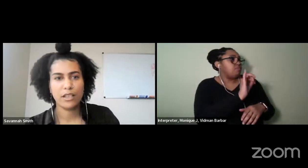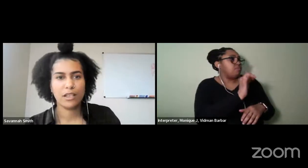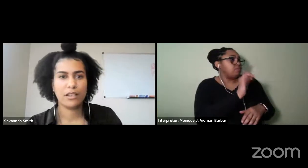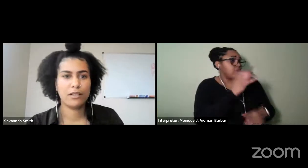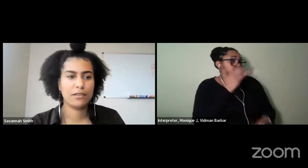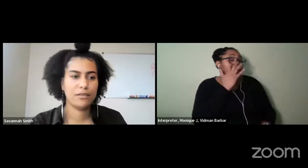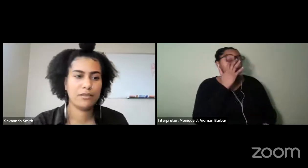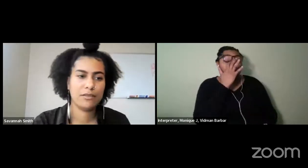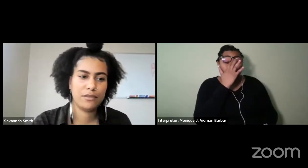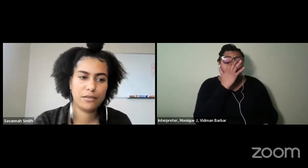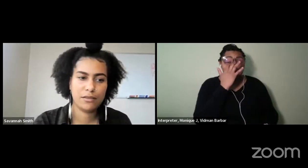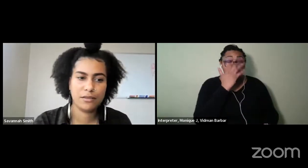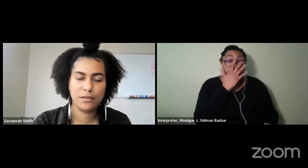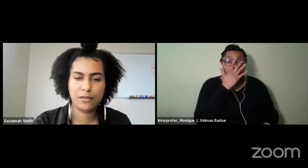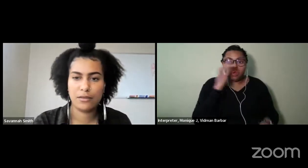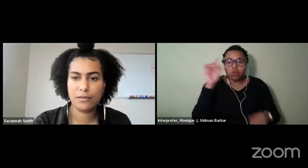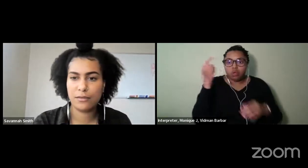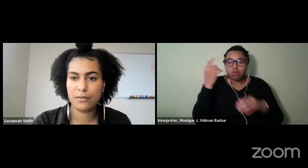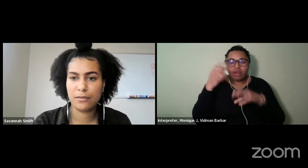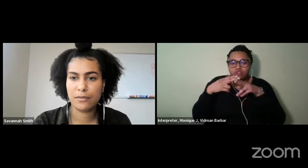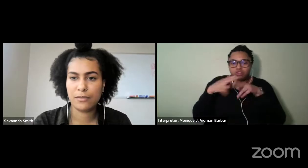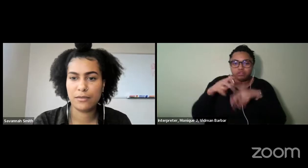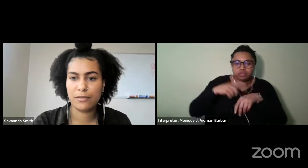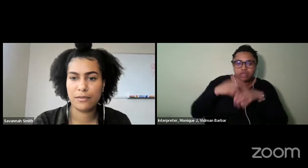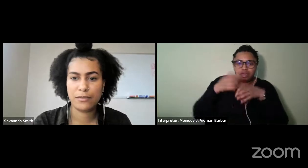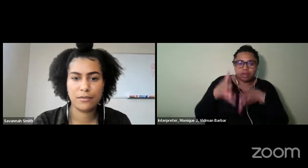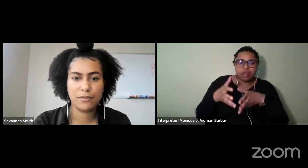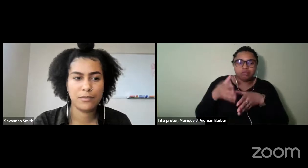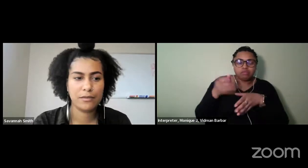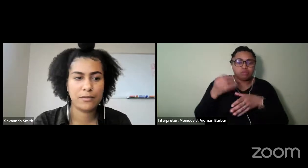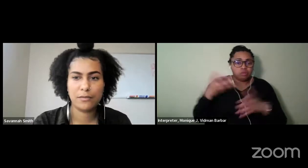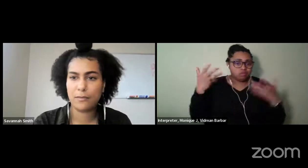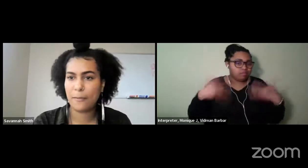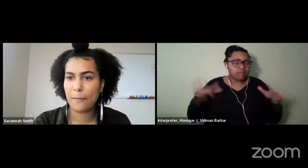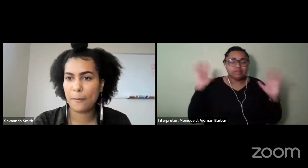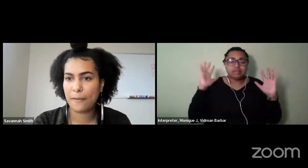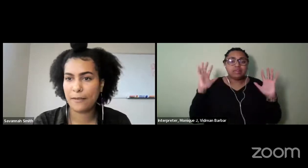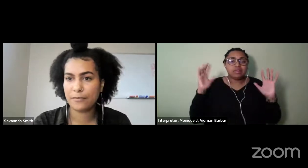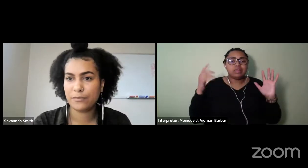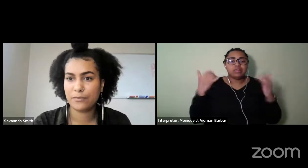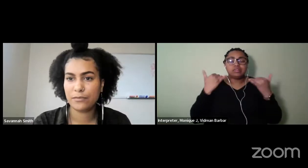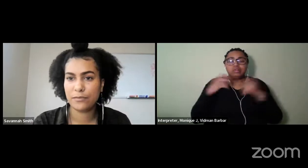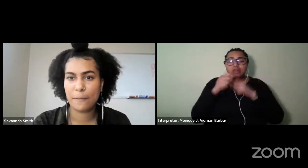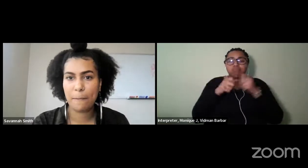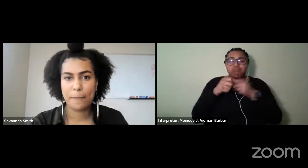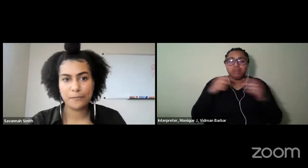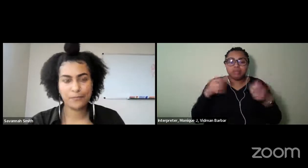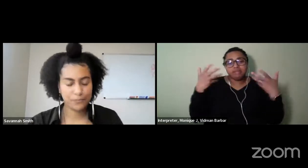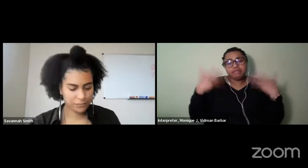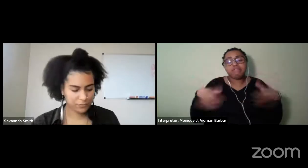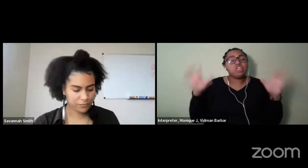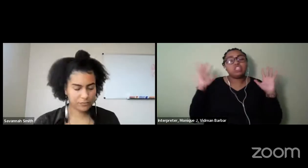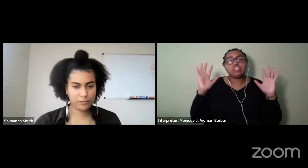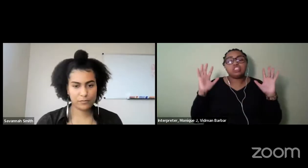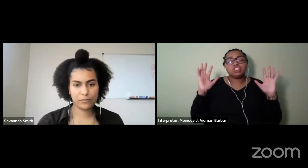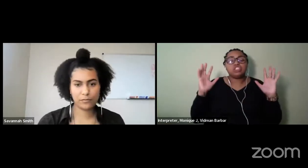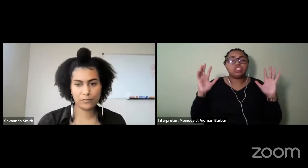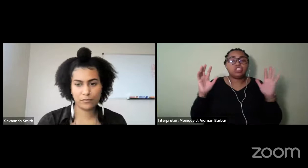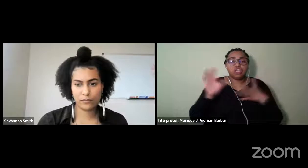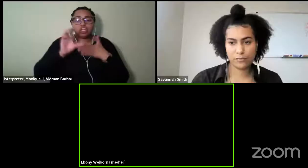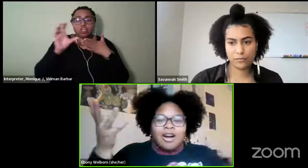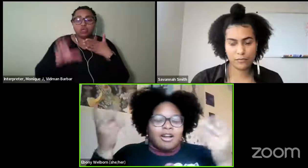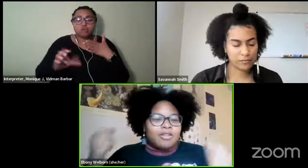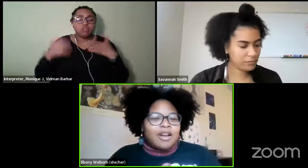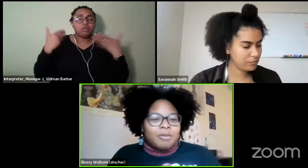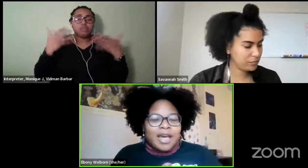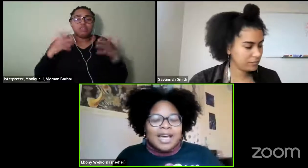All right, we only have a short amount of time, so this is it. We've come to this conclusion. We have talked about our